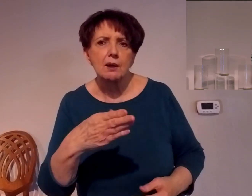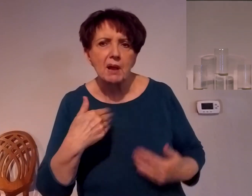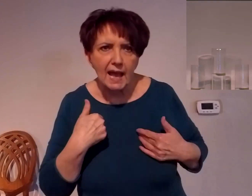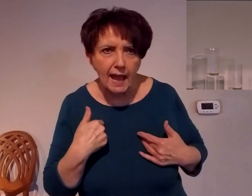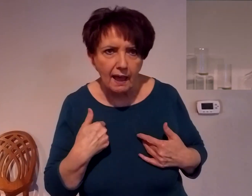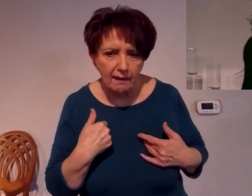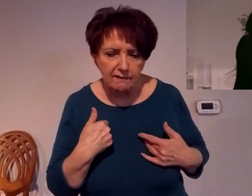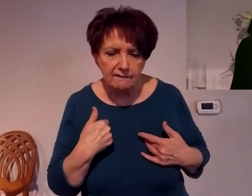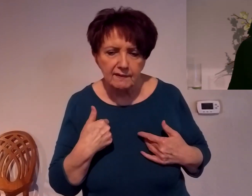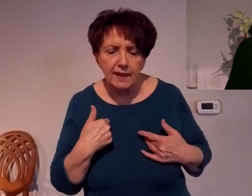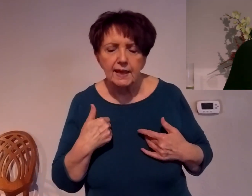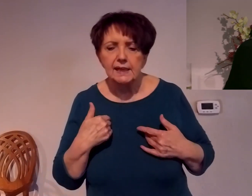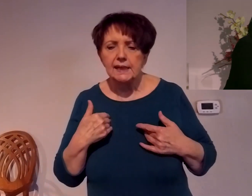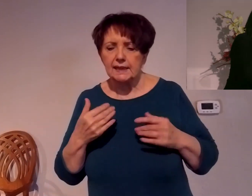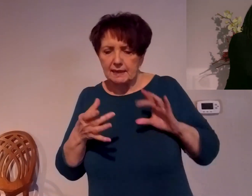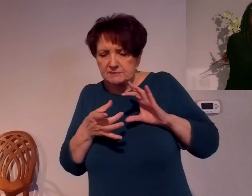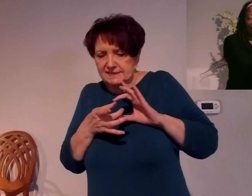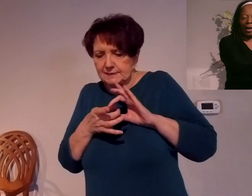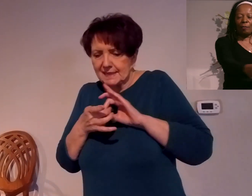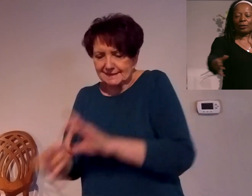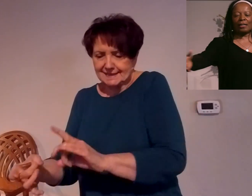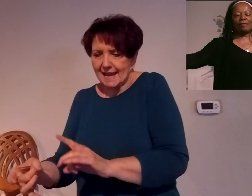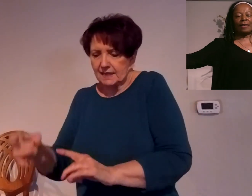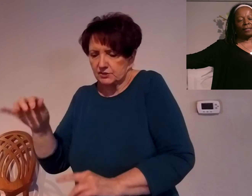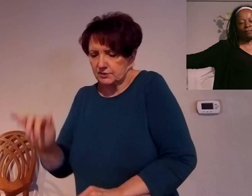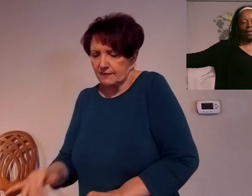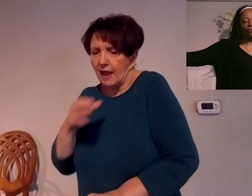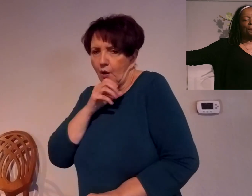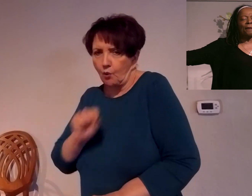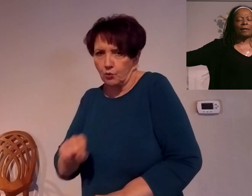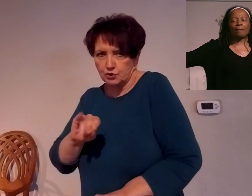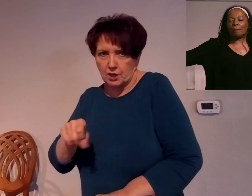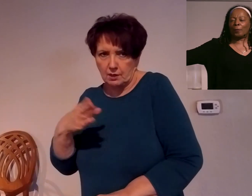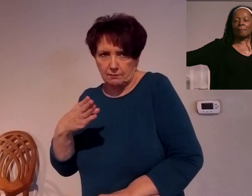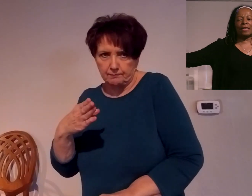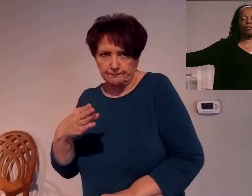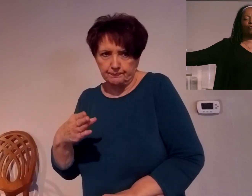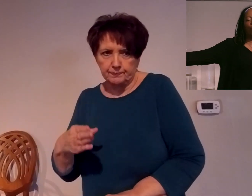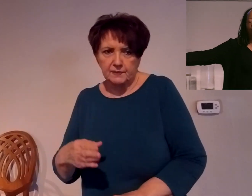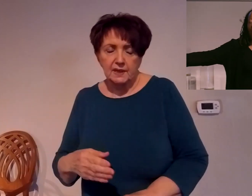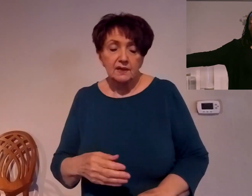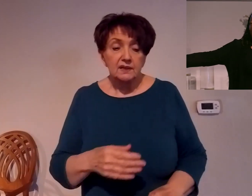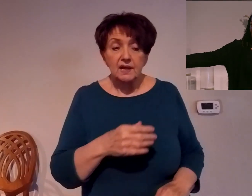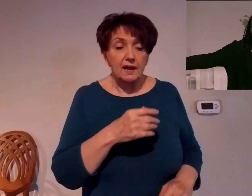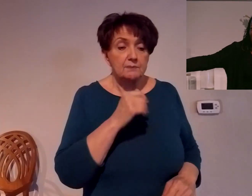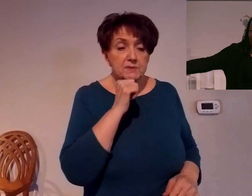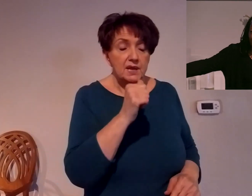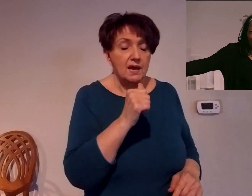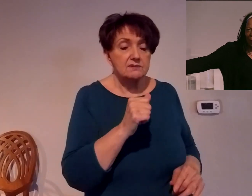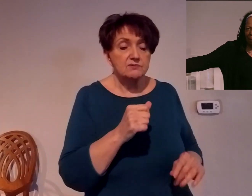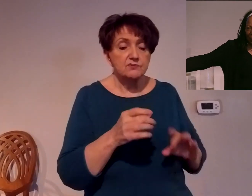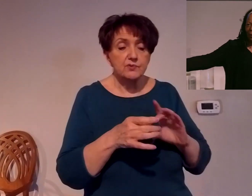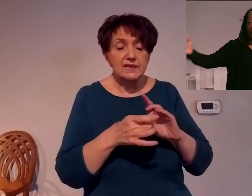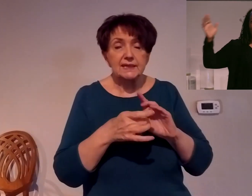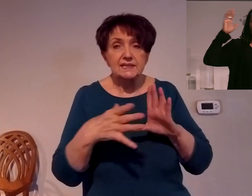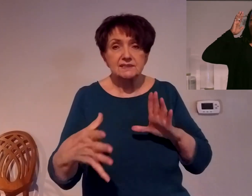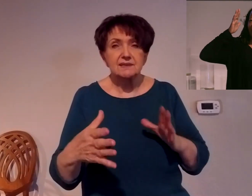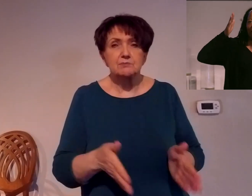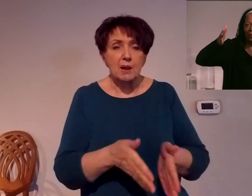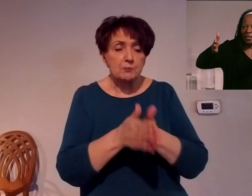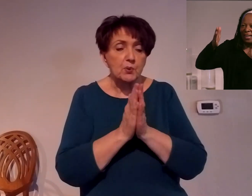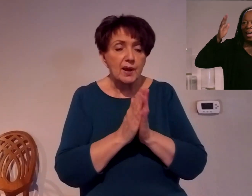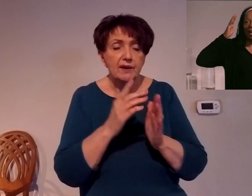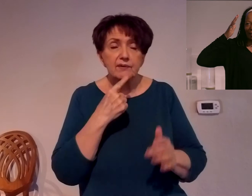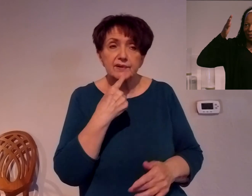I am staying attached to it. So I am not releasing it and say, Spirit, bring me this new job, bring me new people, because